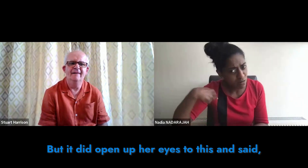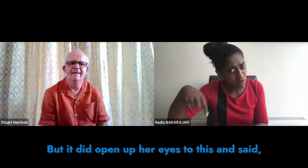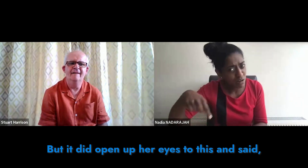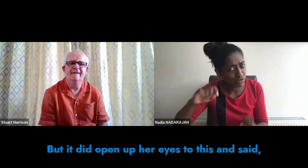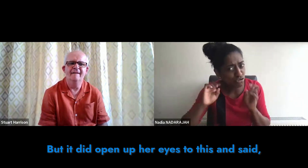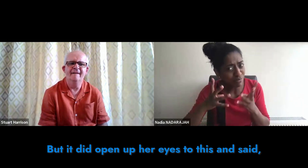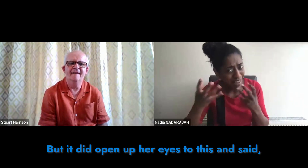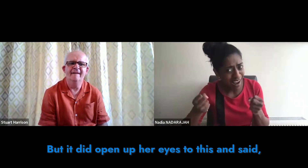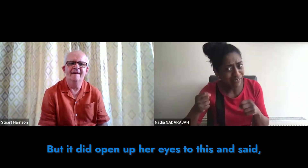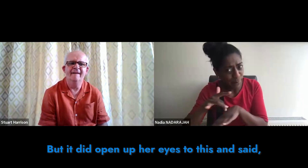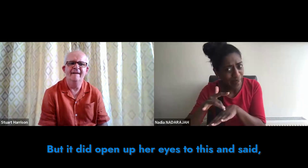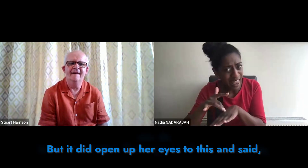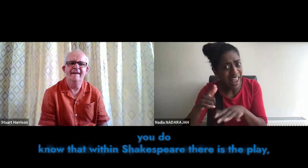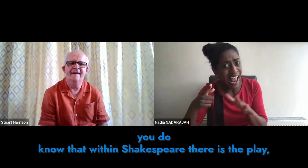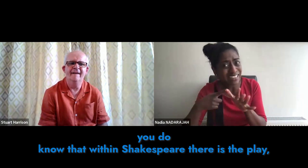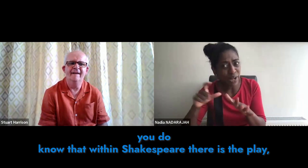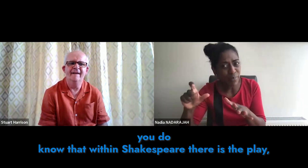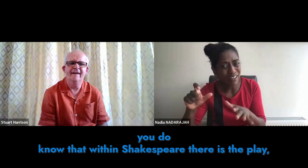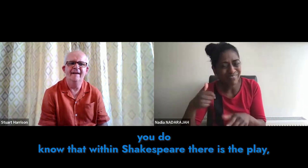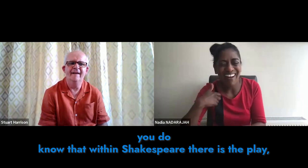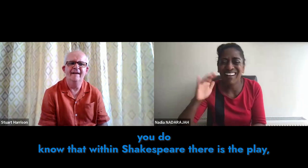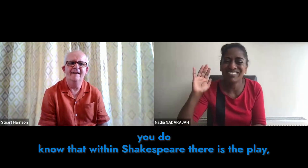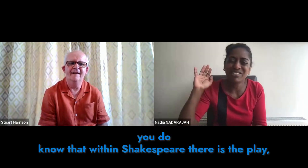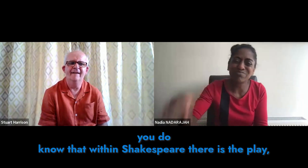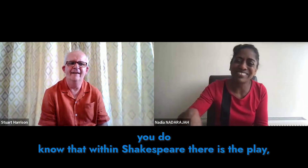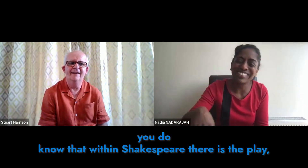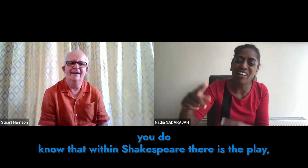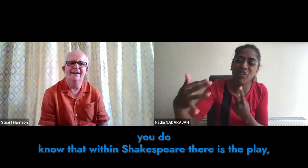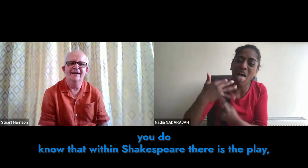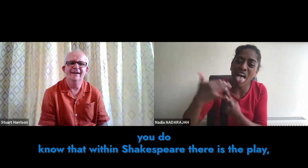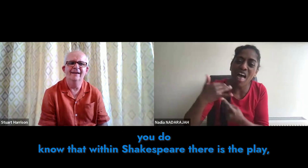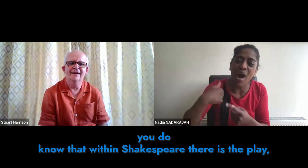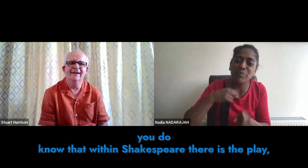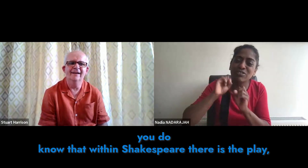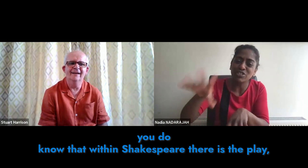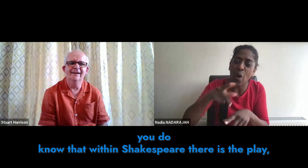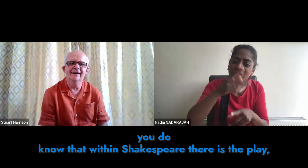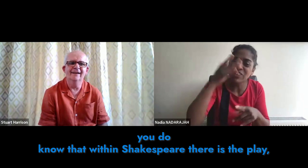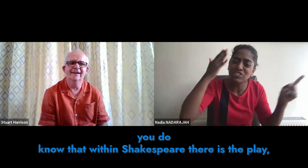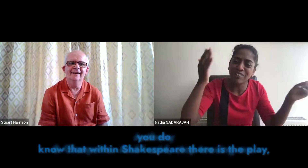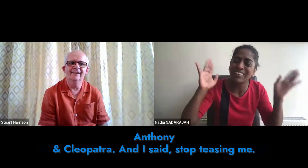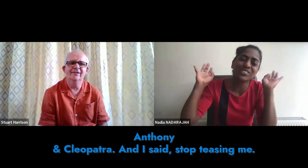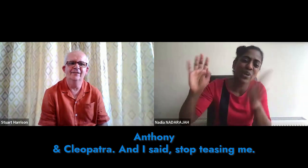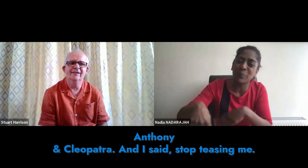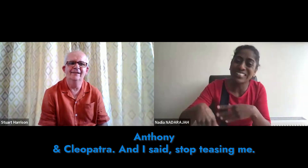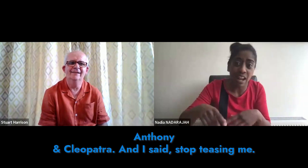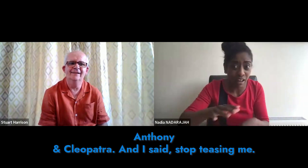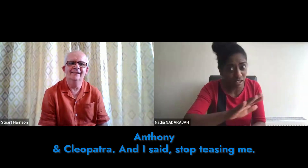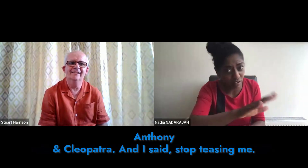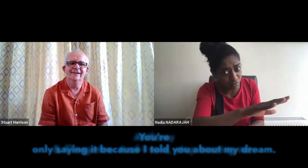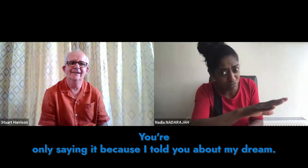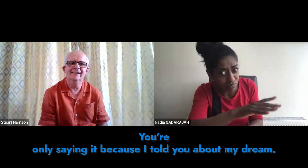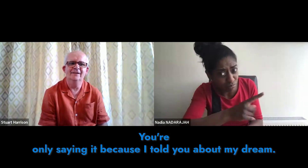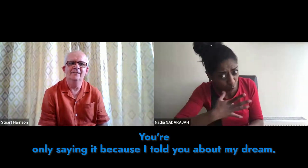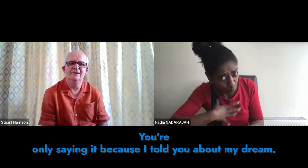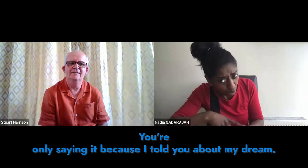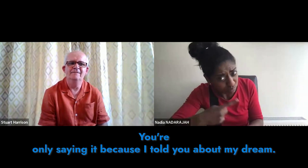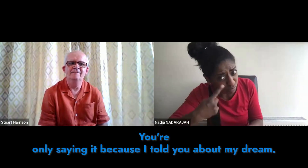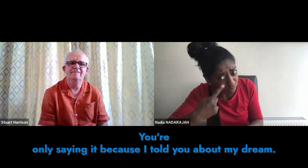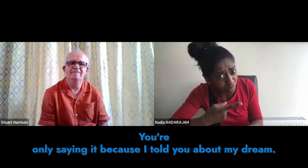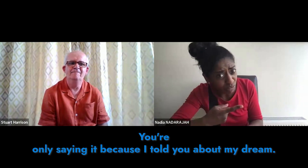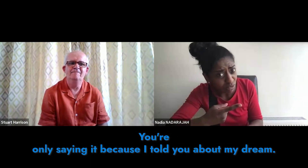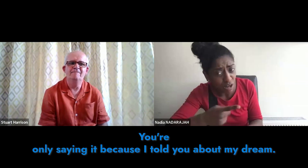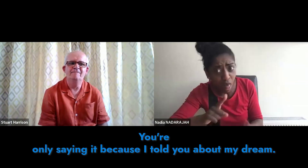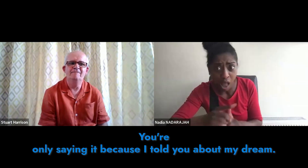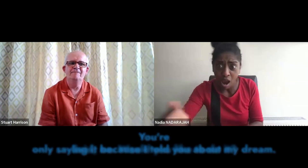her eyes to this and said, you do know that within Shakespeare there is. And I said, stop teasing me. You're only saying it